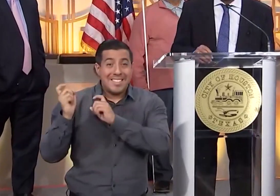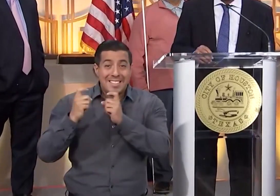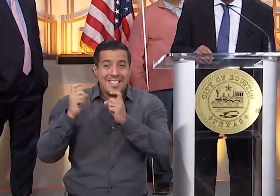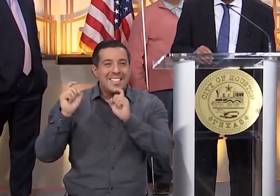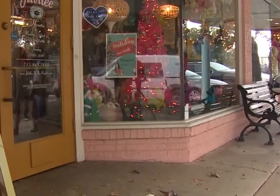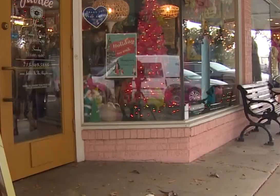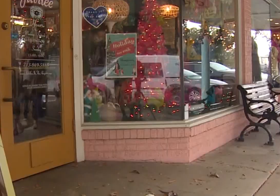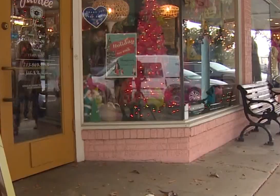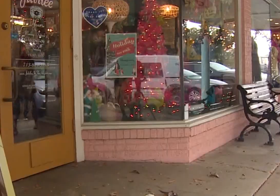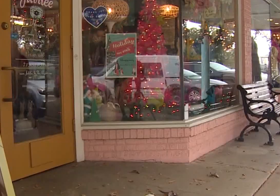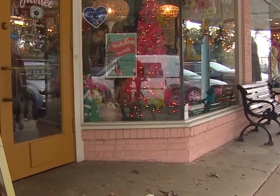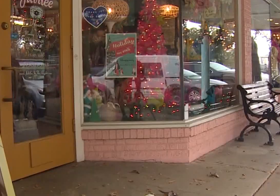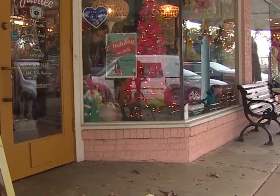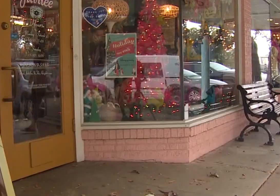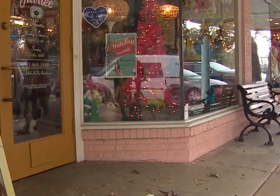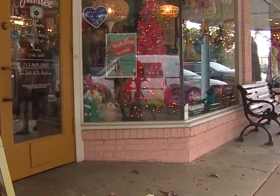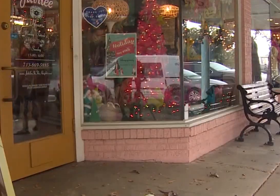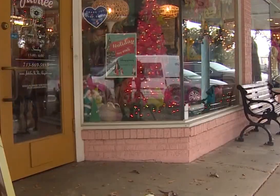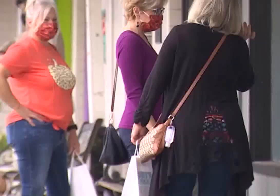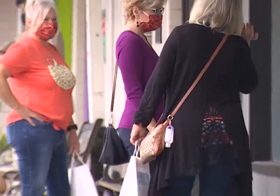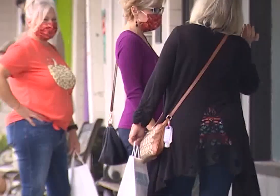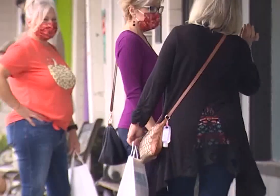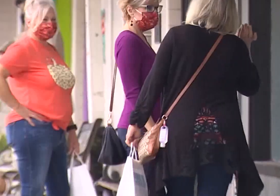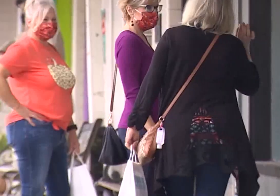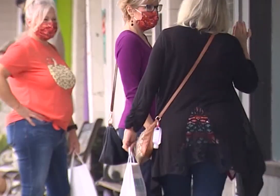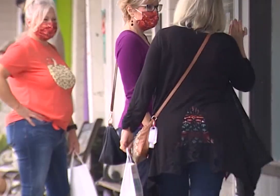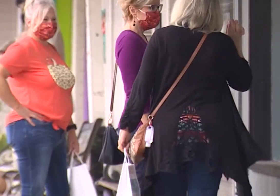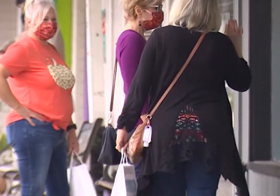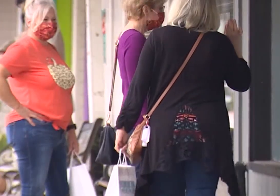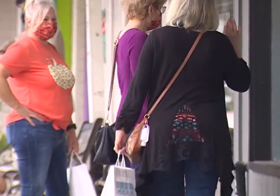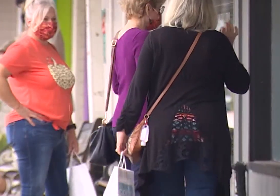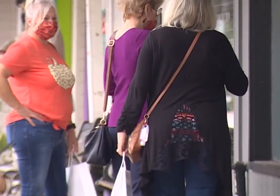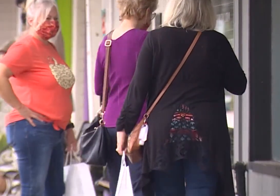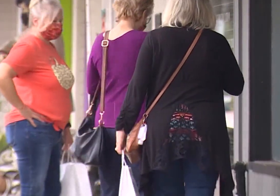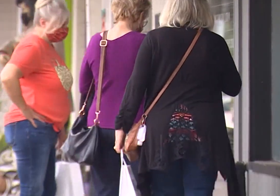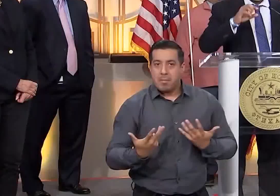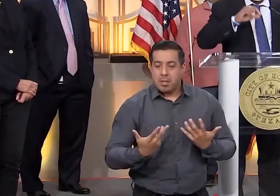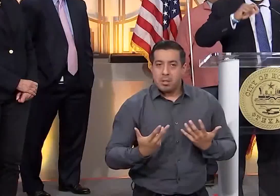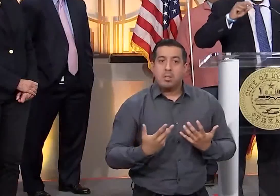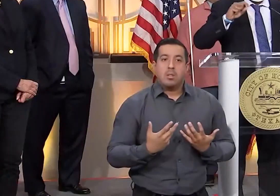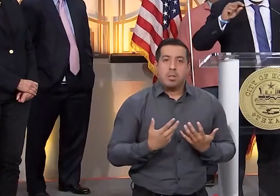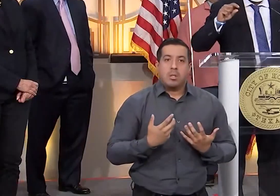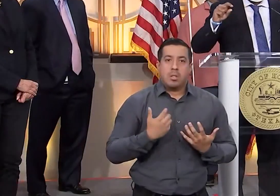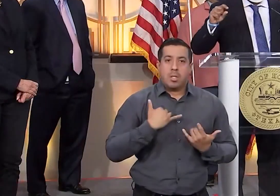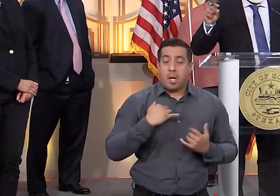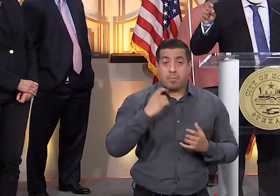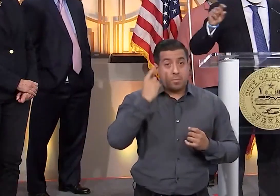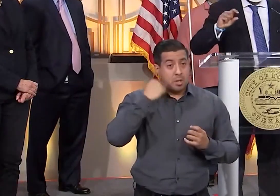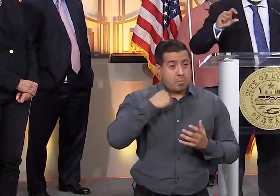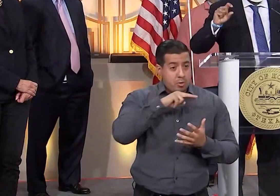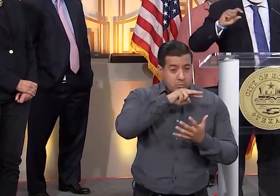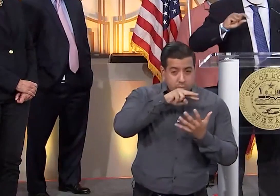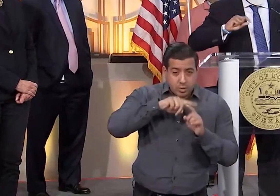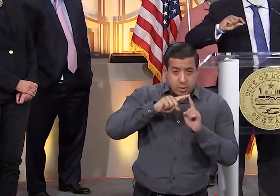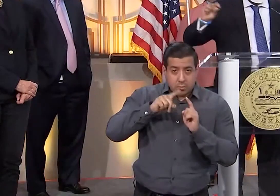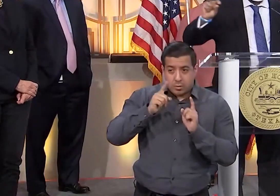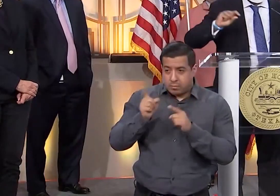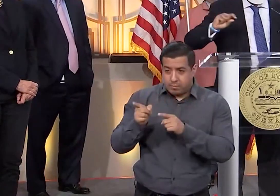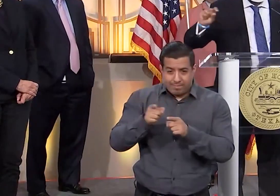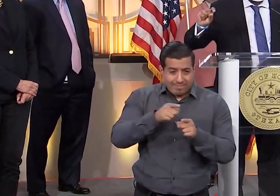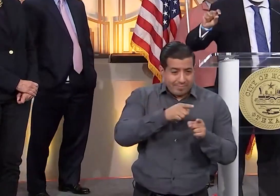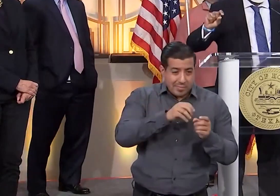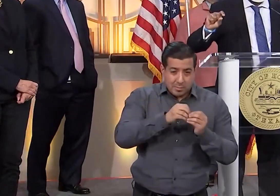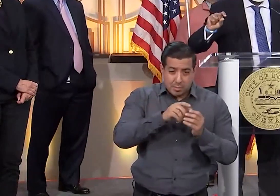Mayor Sylvester Turner once again saying he's considering the possibility of a curfew. And I'm looking at all the indicators, and if they're